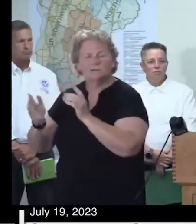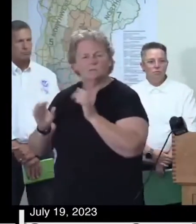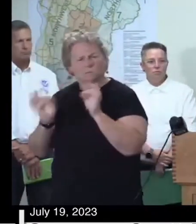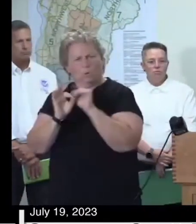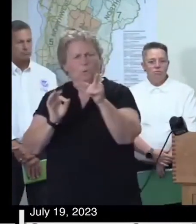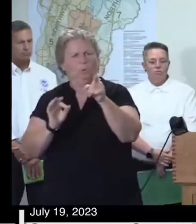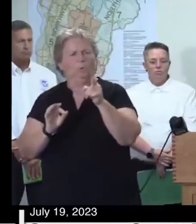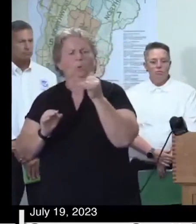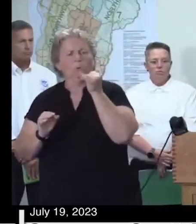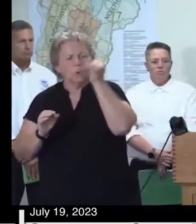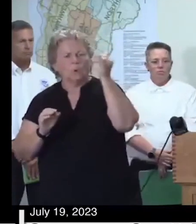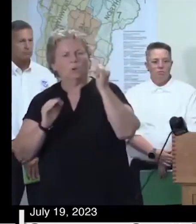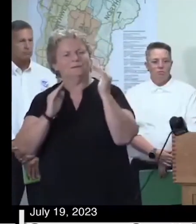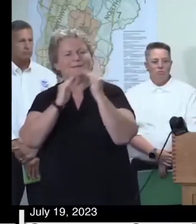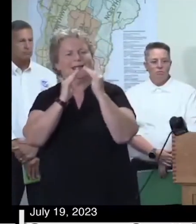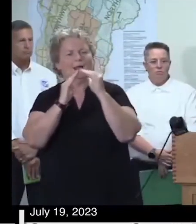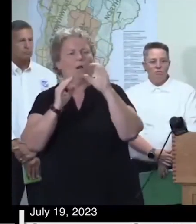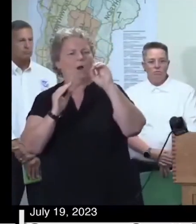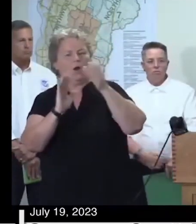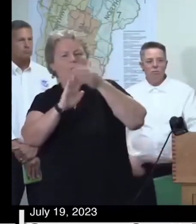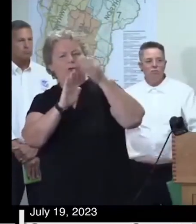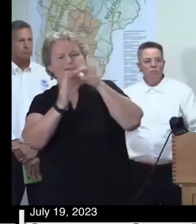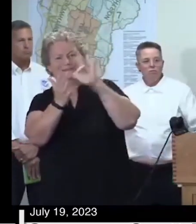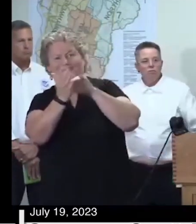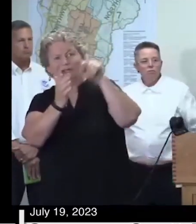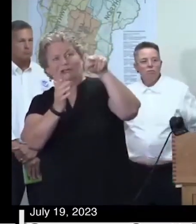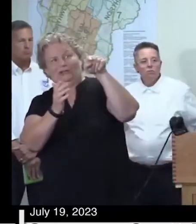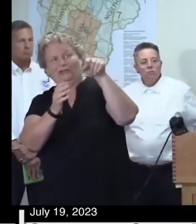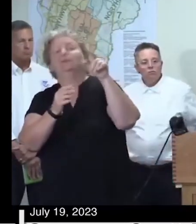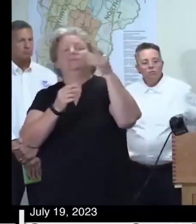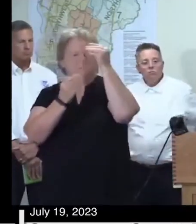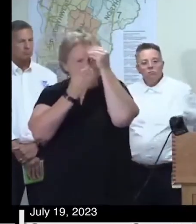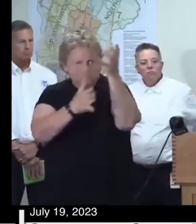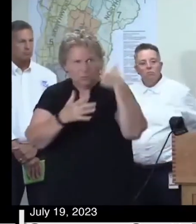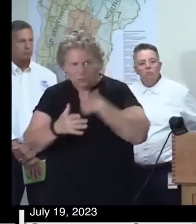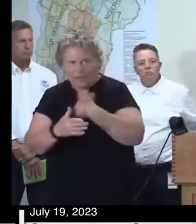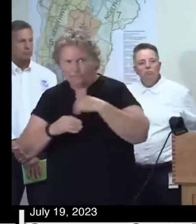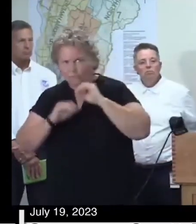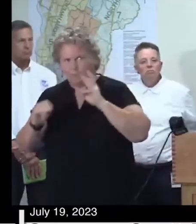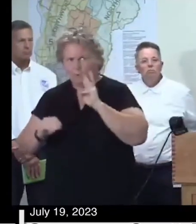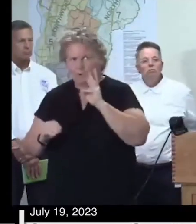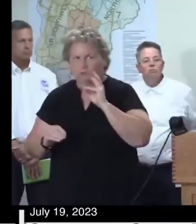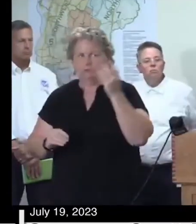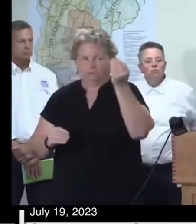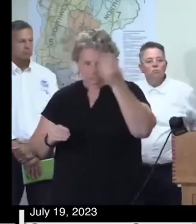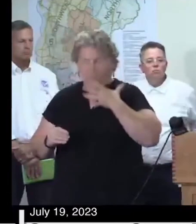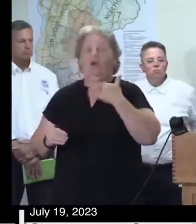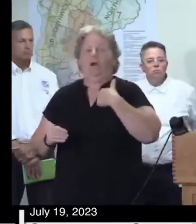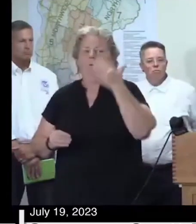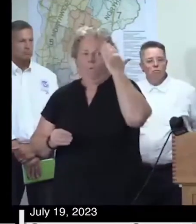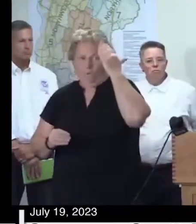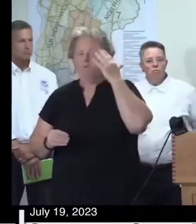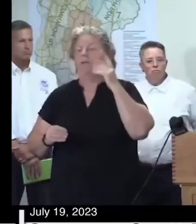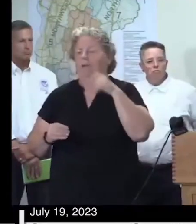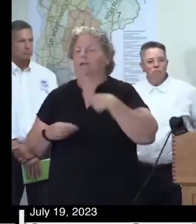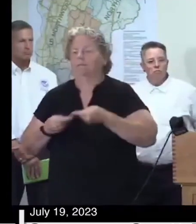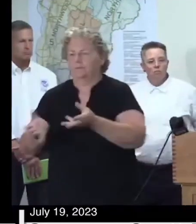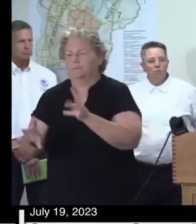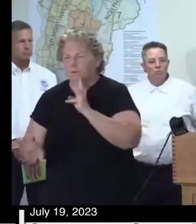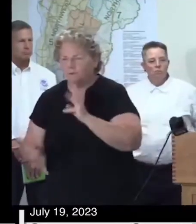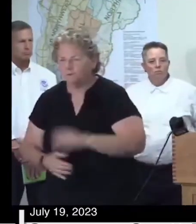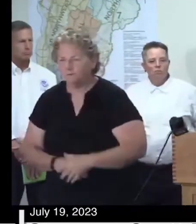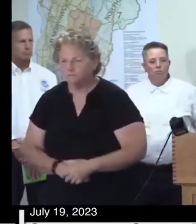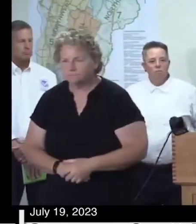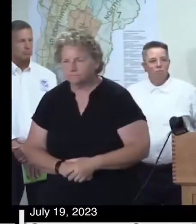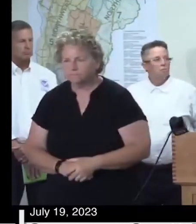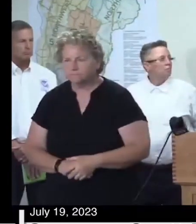right on that as soon as we get a request from your municipal officials. Okay. Well, if FEMA is delivering us bottled water, surely they know